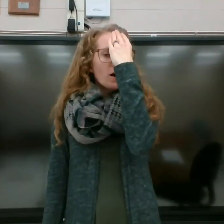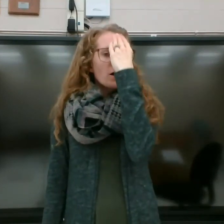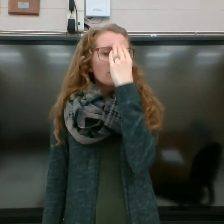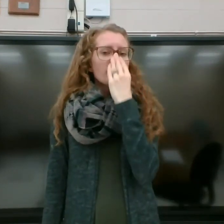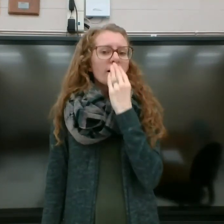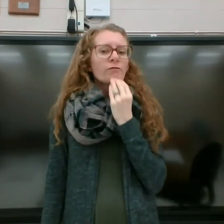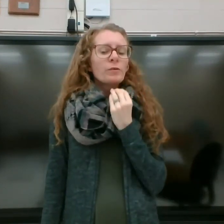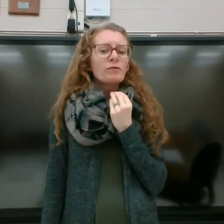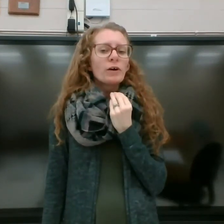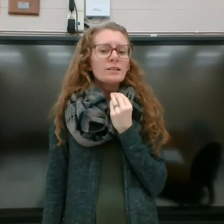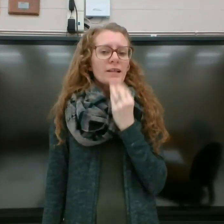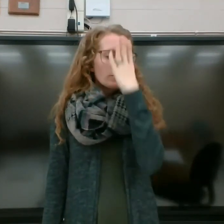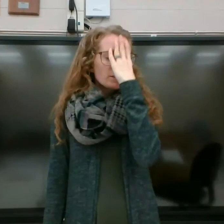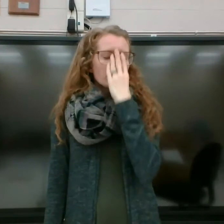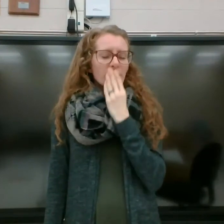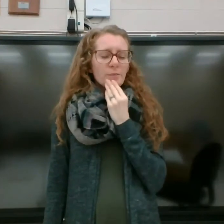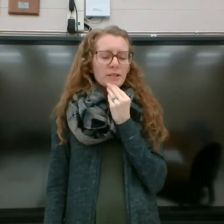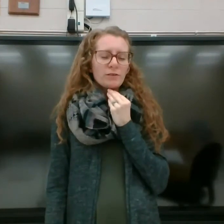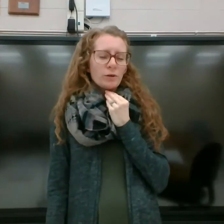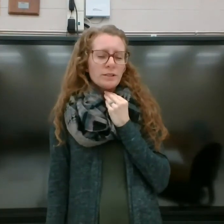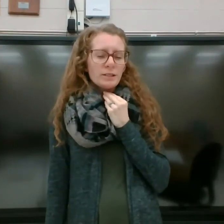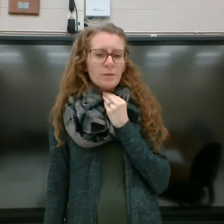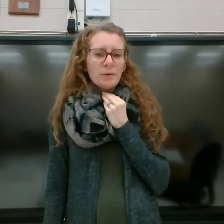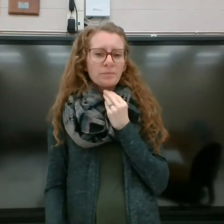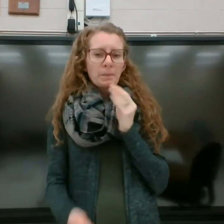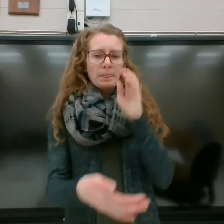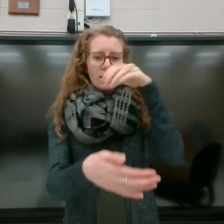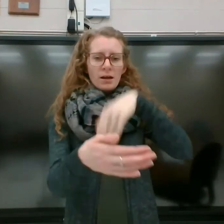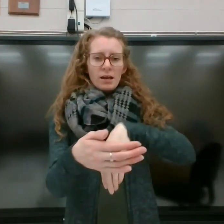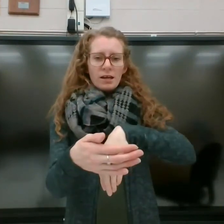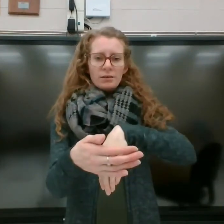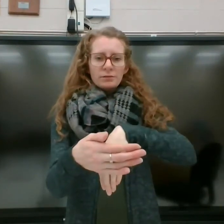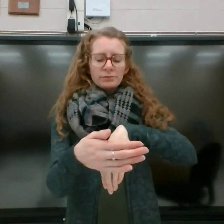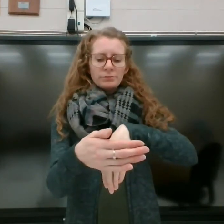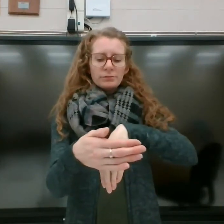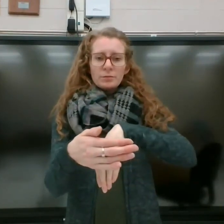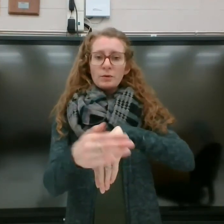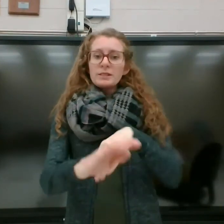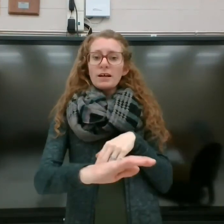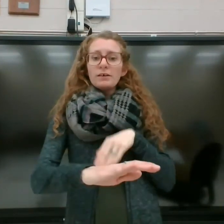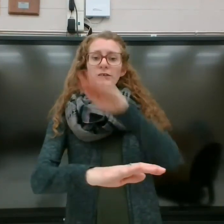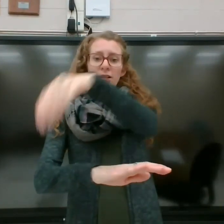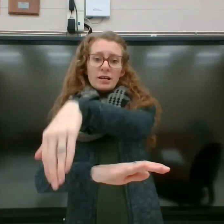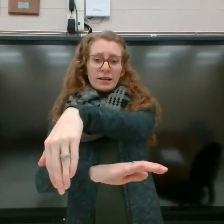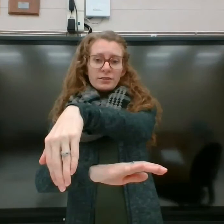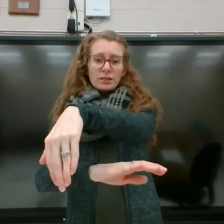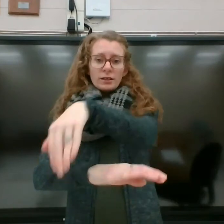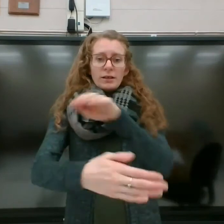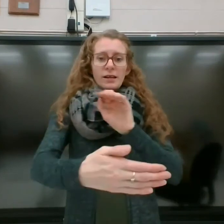all the way down from your forehead down. Sleep as if you're going to sleep. In. So instead of night,